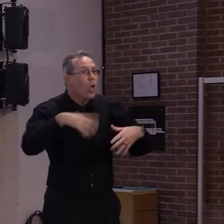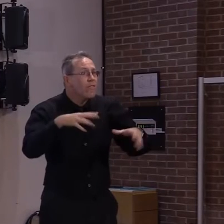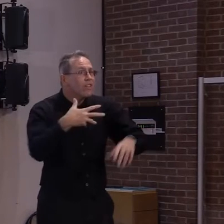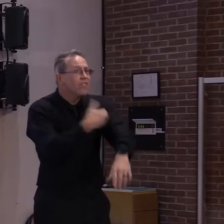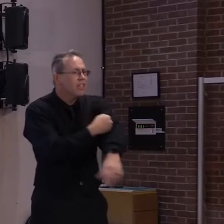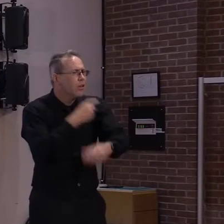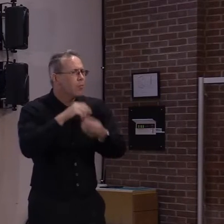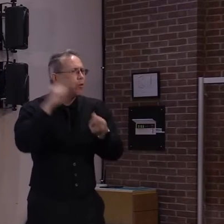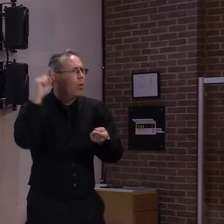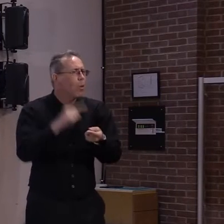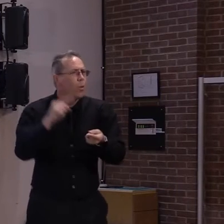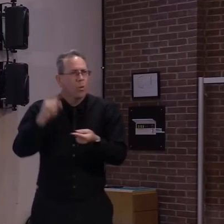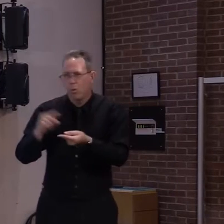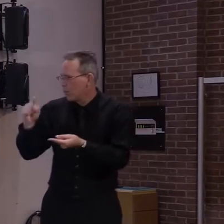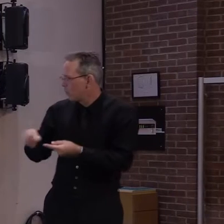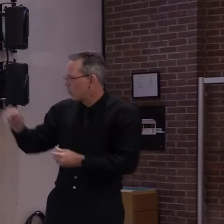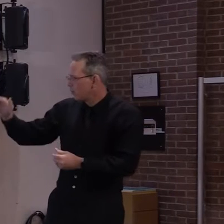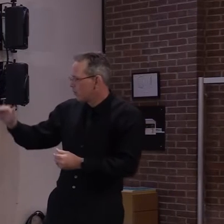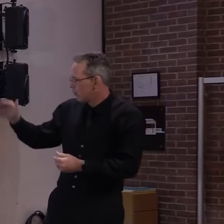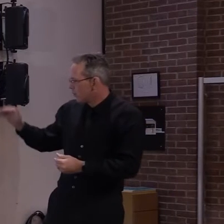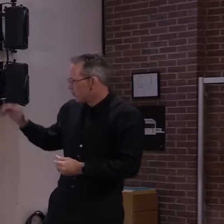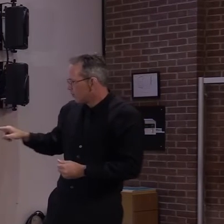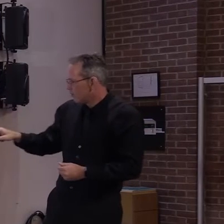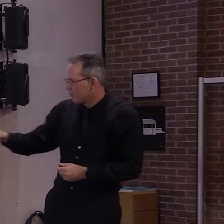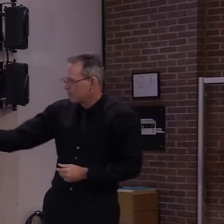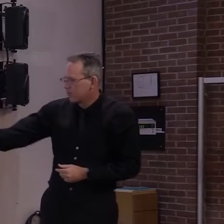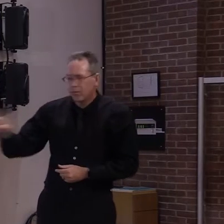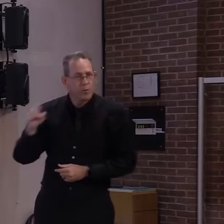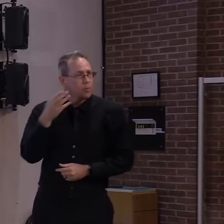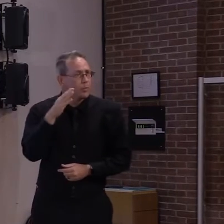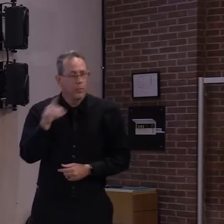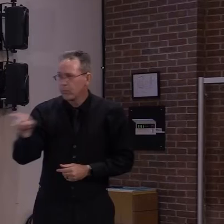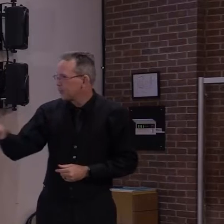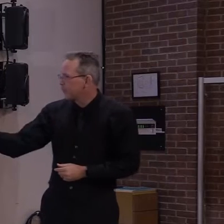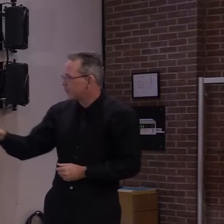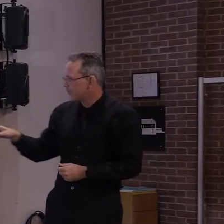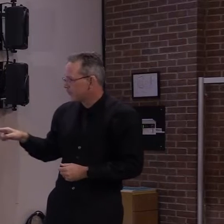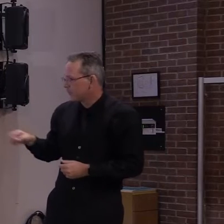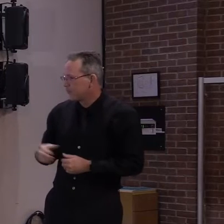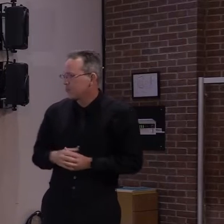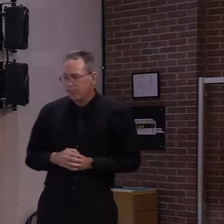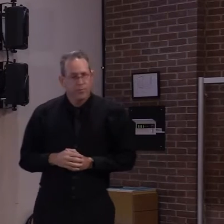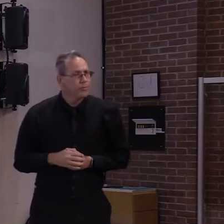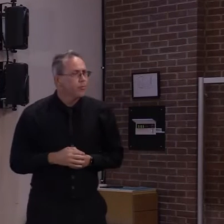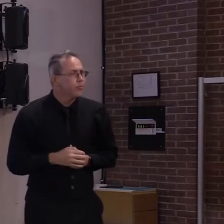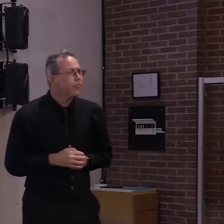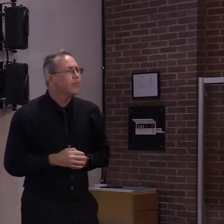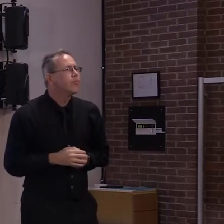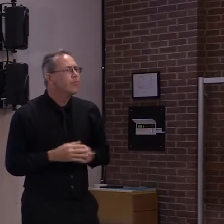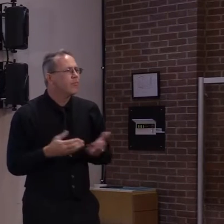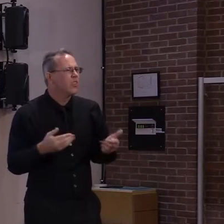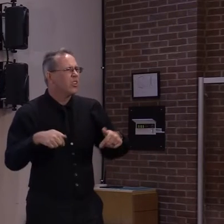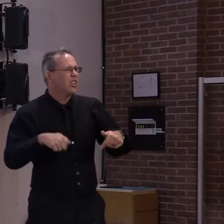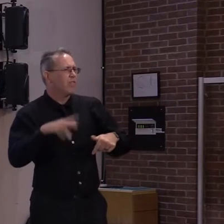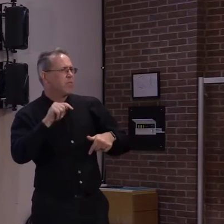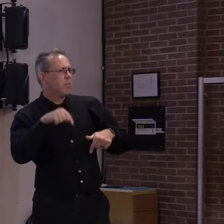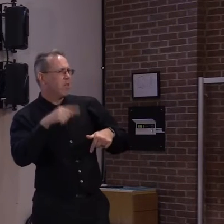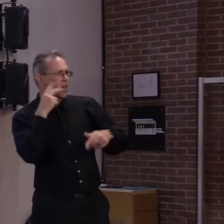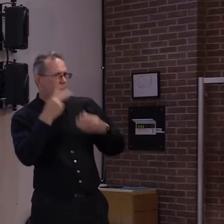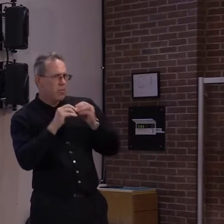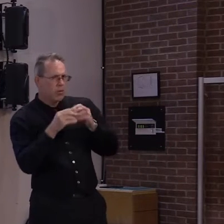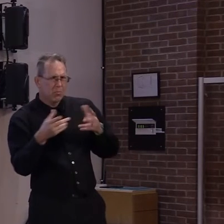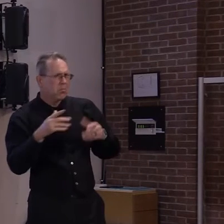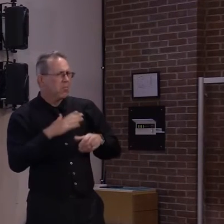higher vaccination rates represented on the green line. And again, Vermont is represented here on the blue line, having significantly lower